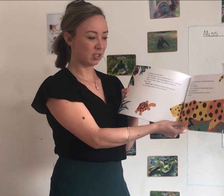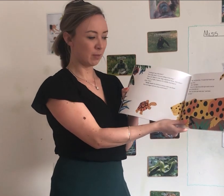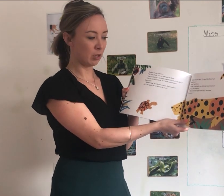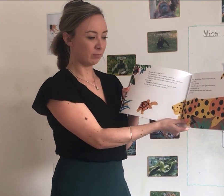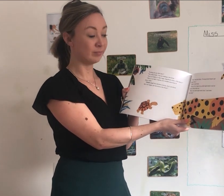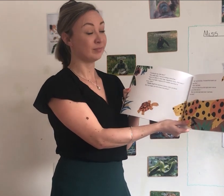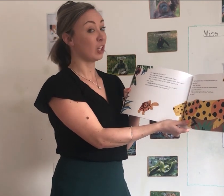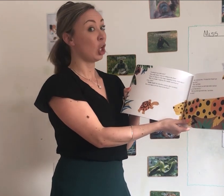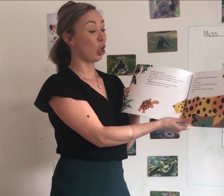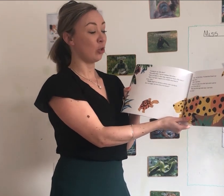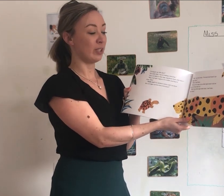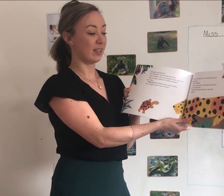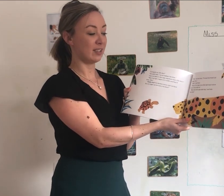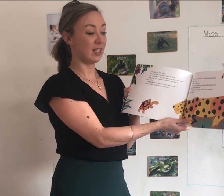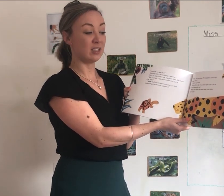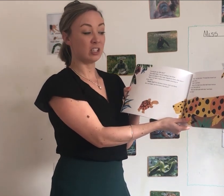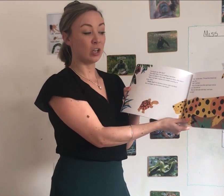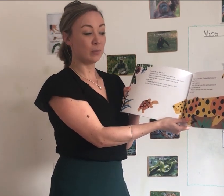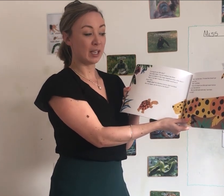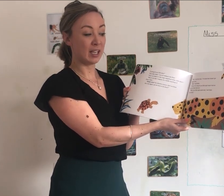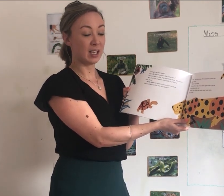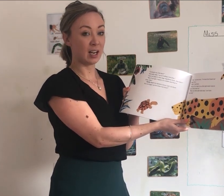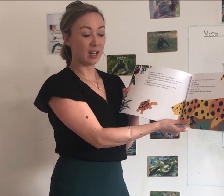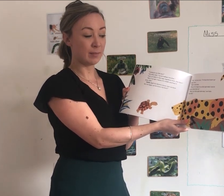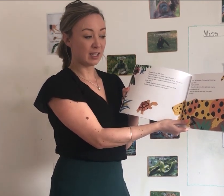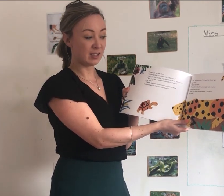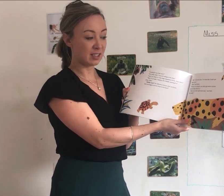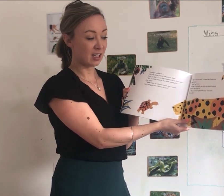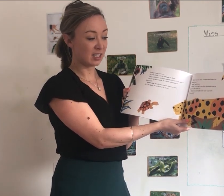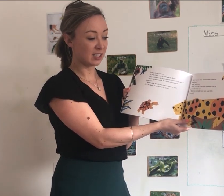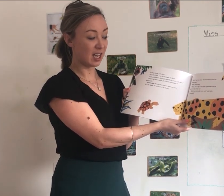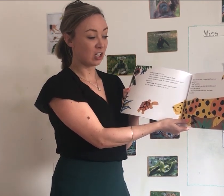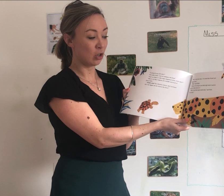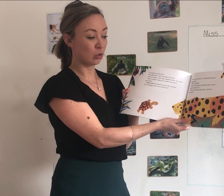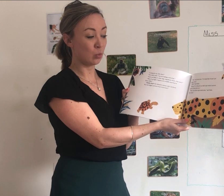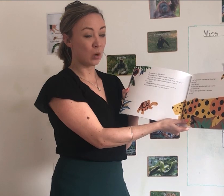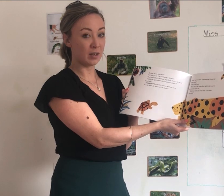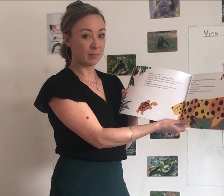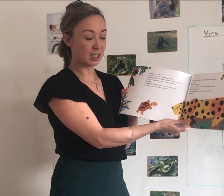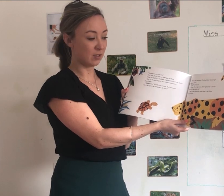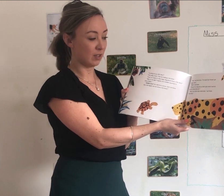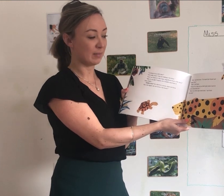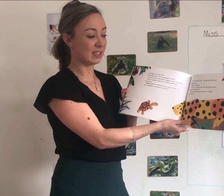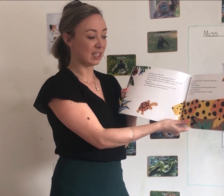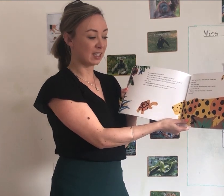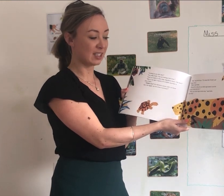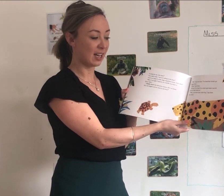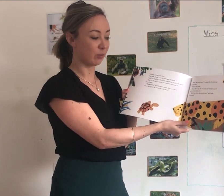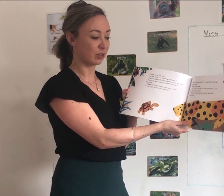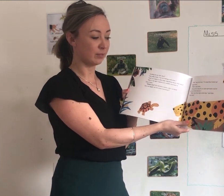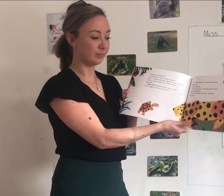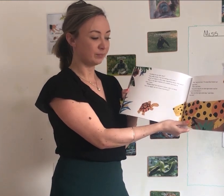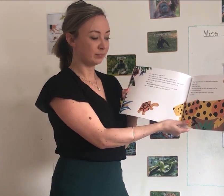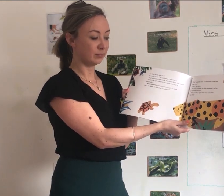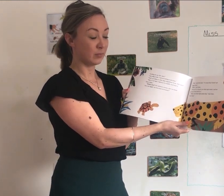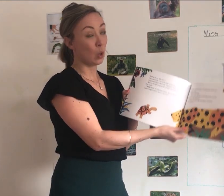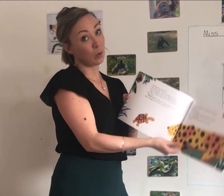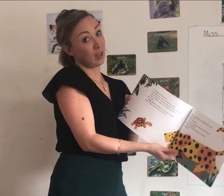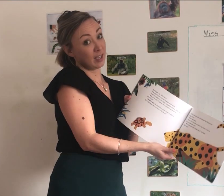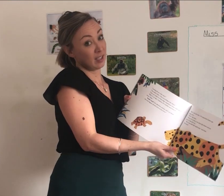Asibo. Oh yes, it's so big he can climb inside it and not one bit of him sticks out. Well, I can